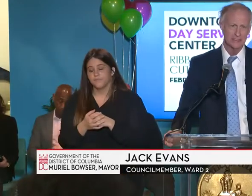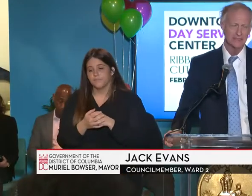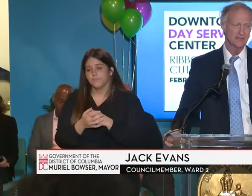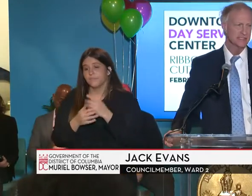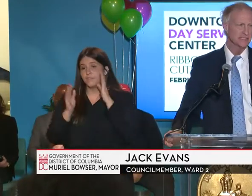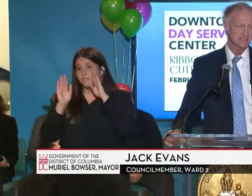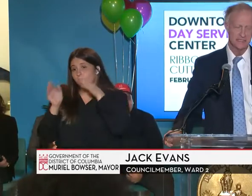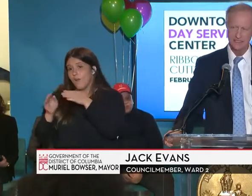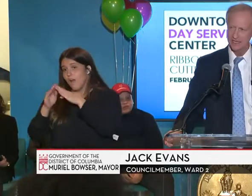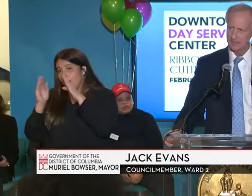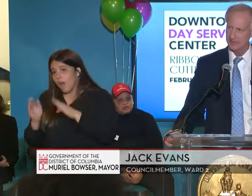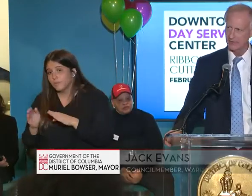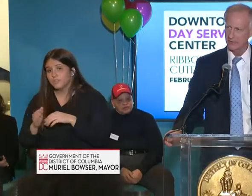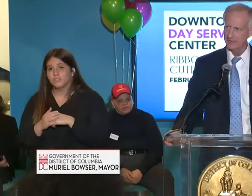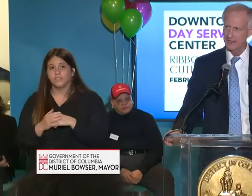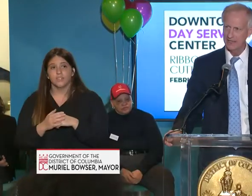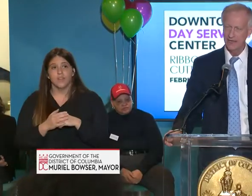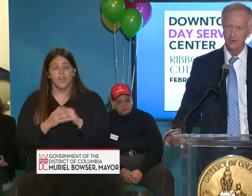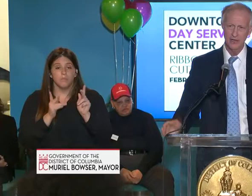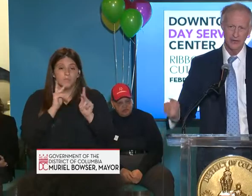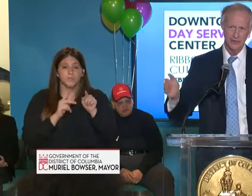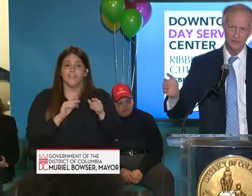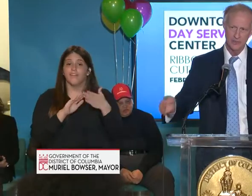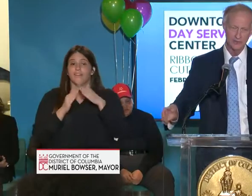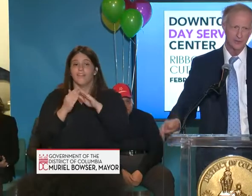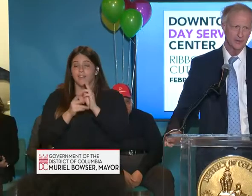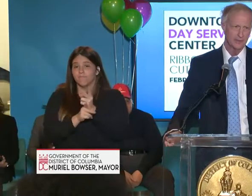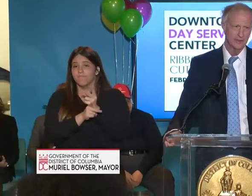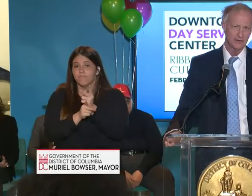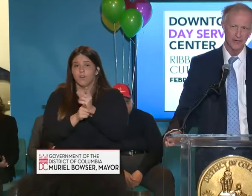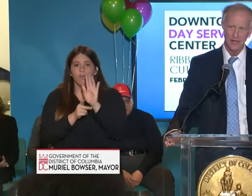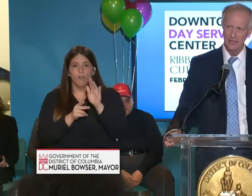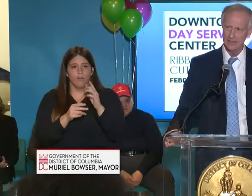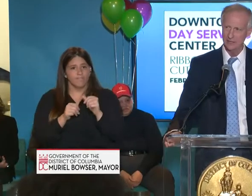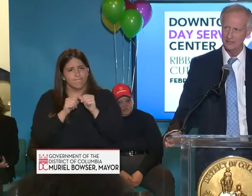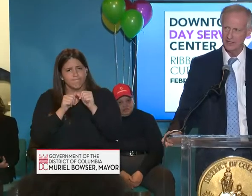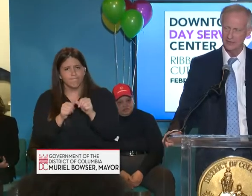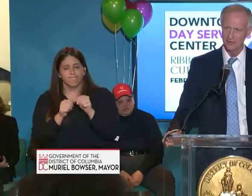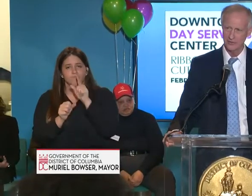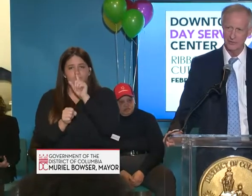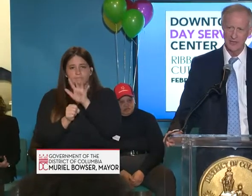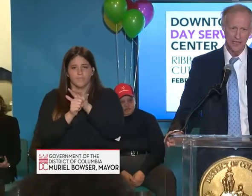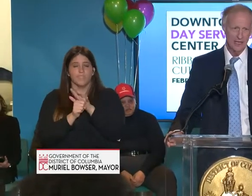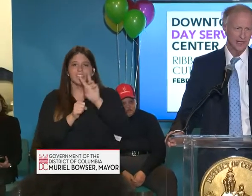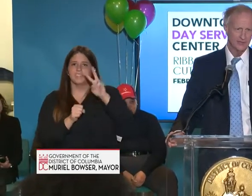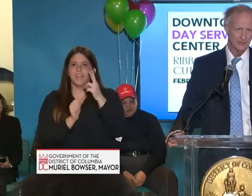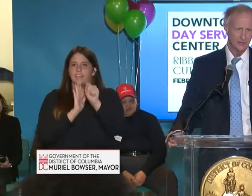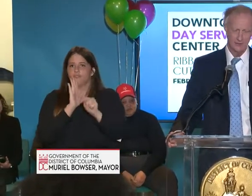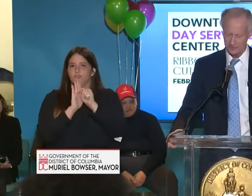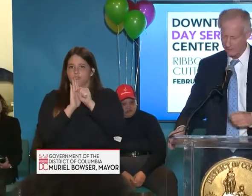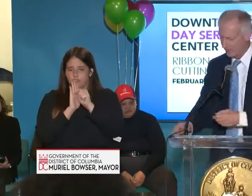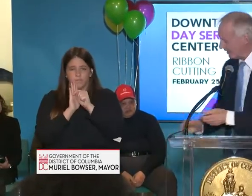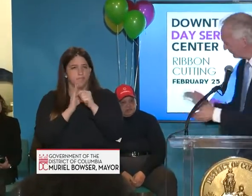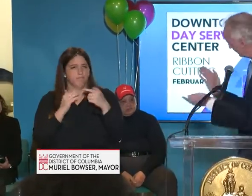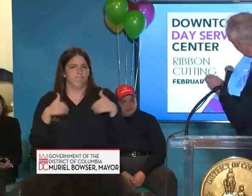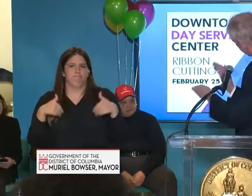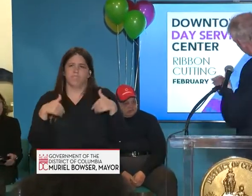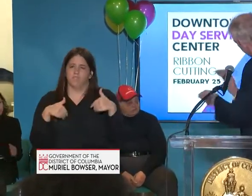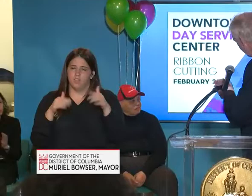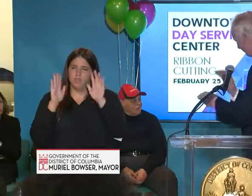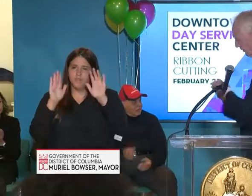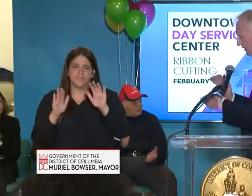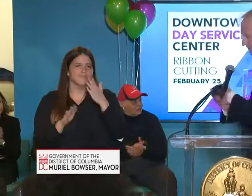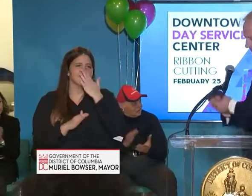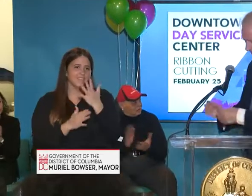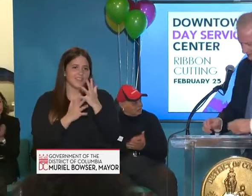getting the least of us in the city taken care of, and now her renewed commitment in her second term is terrific. So, Mayor Bowser,